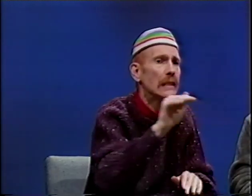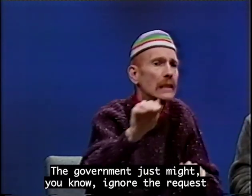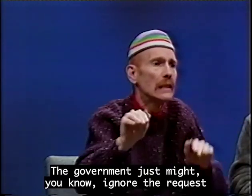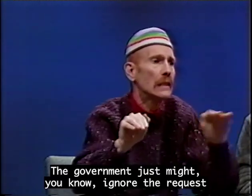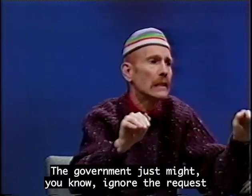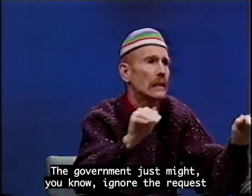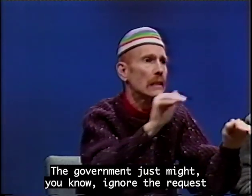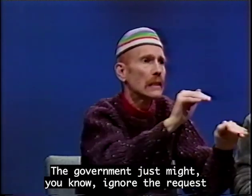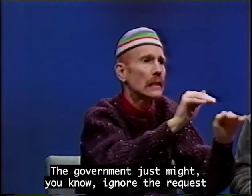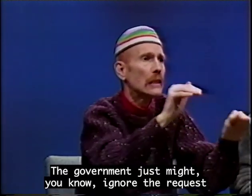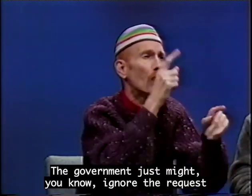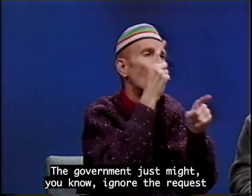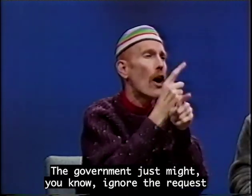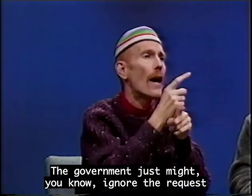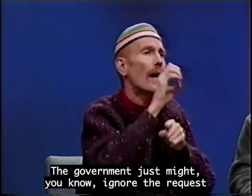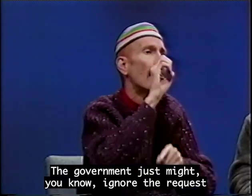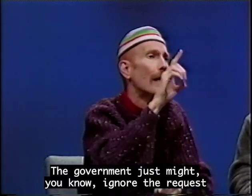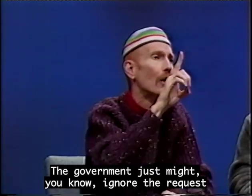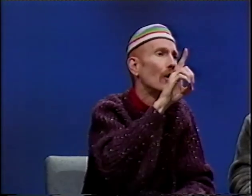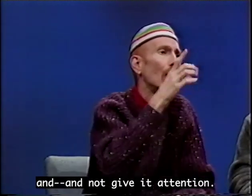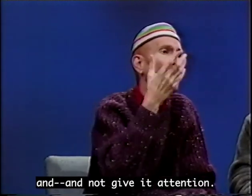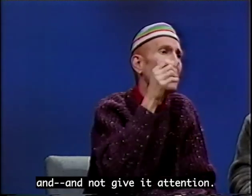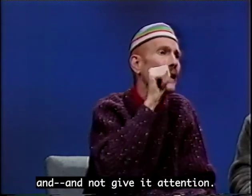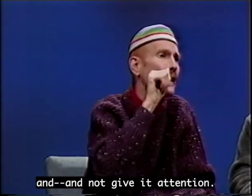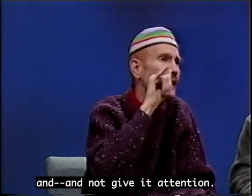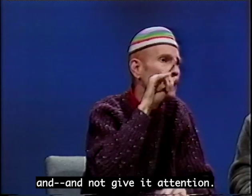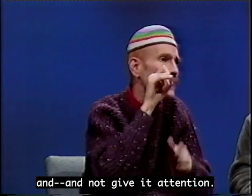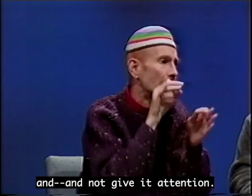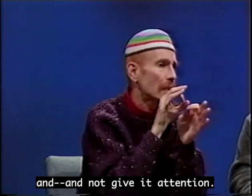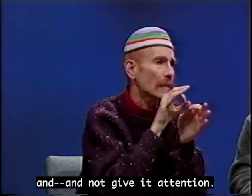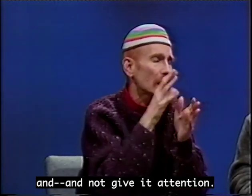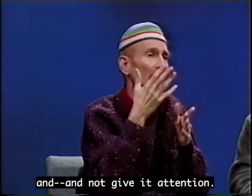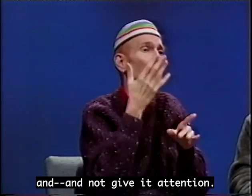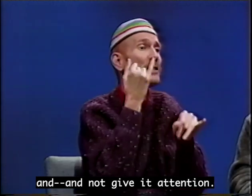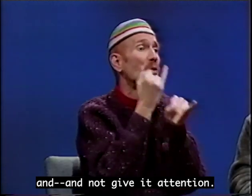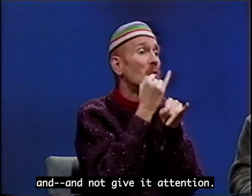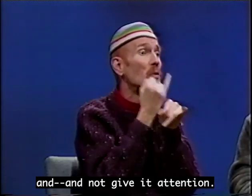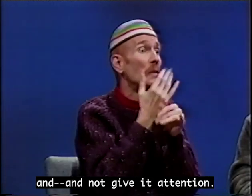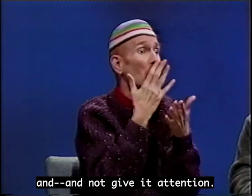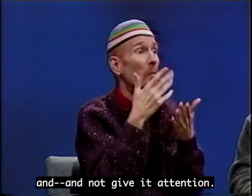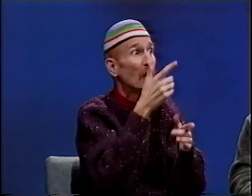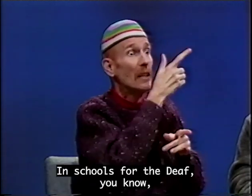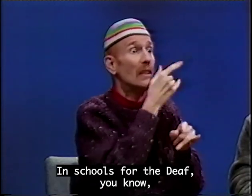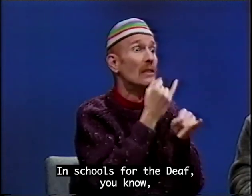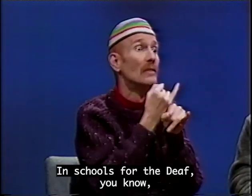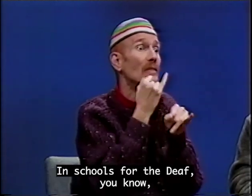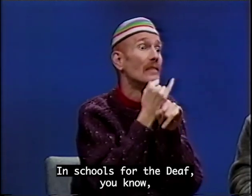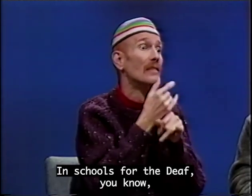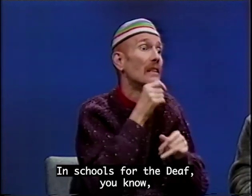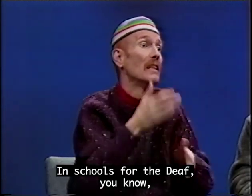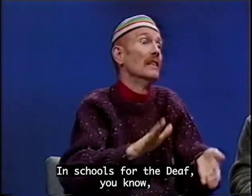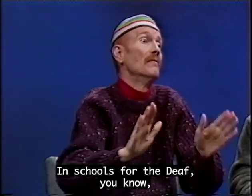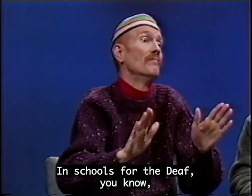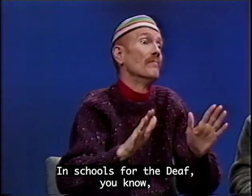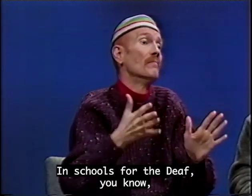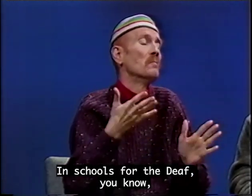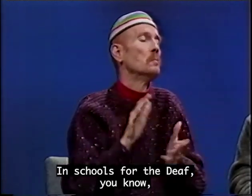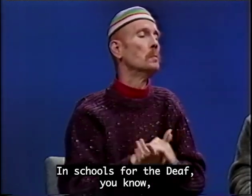the government just might, you know, ignore the request and not give it attention. In schools for the deaf, you